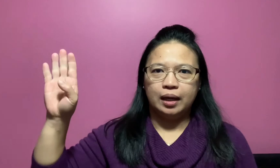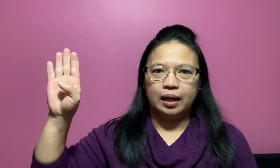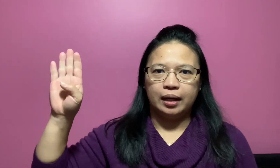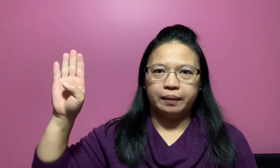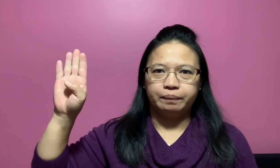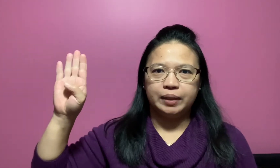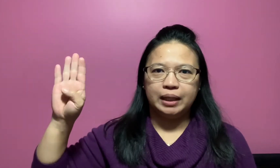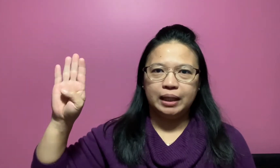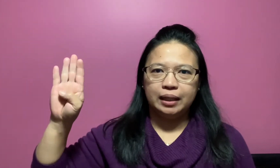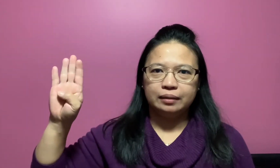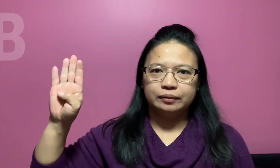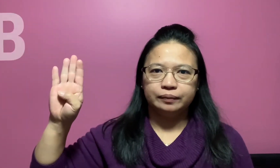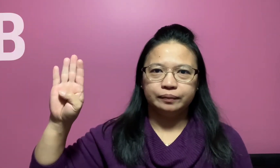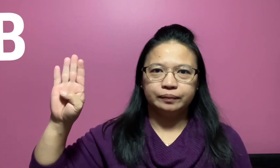And B.